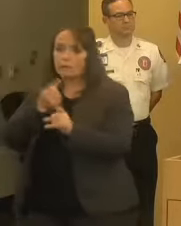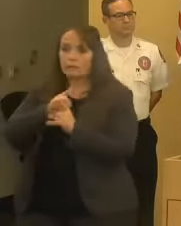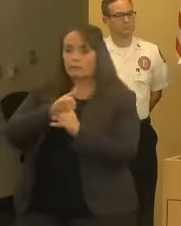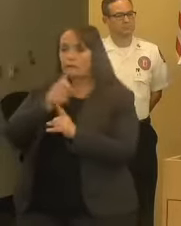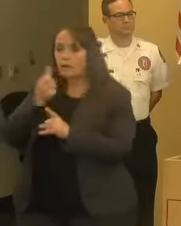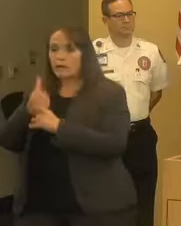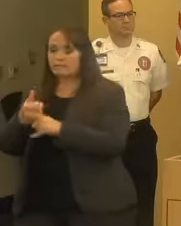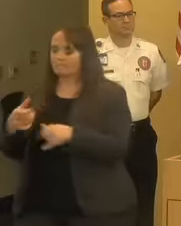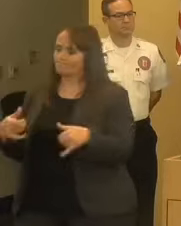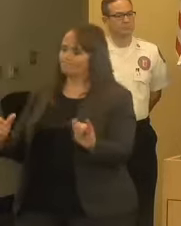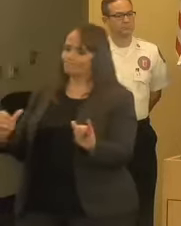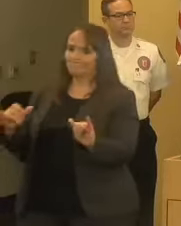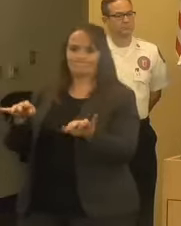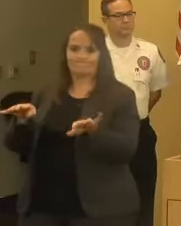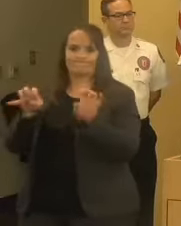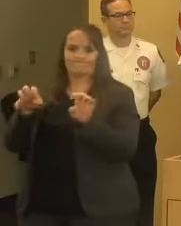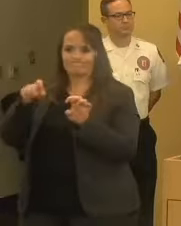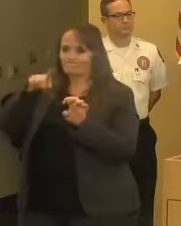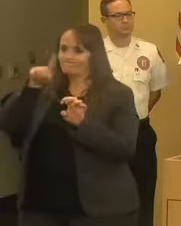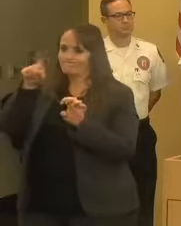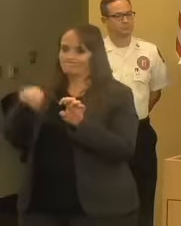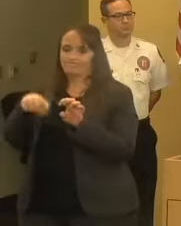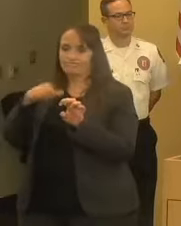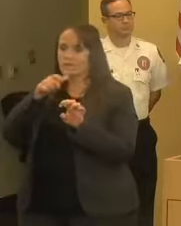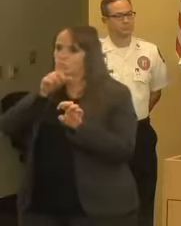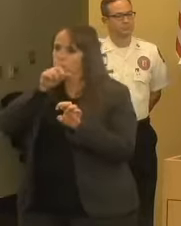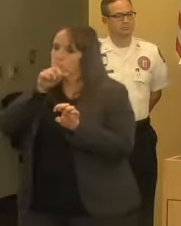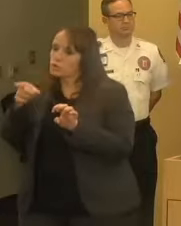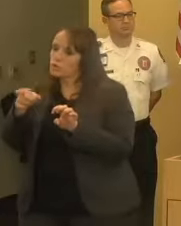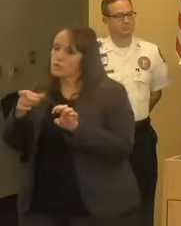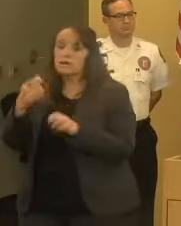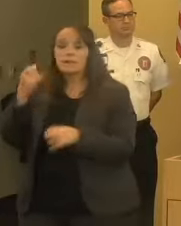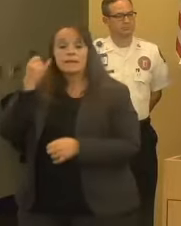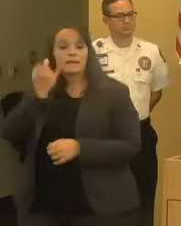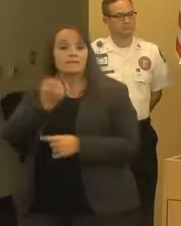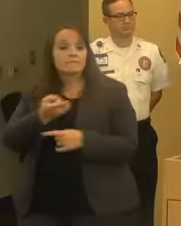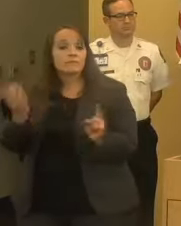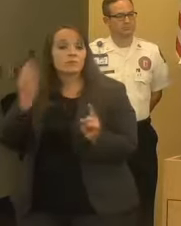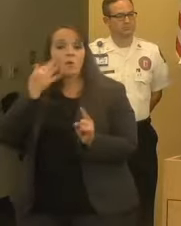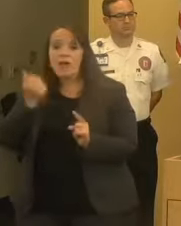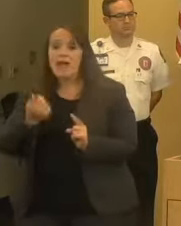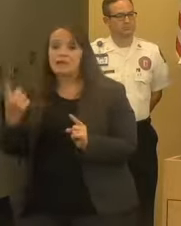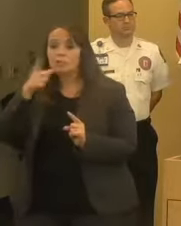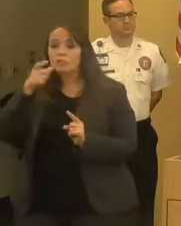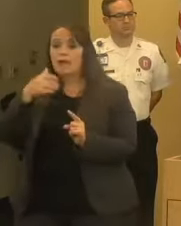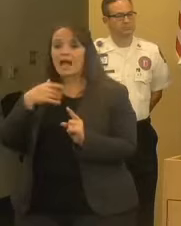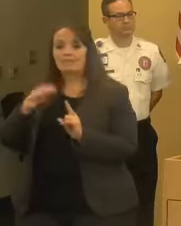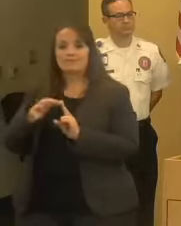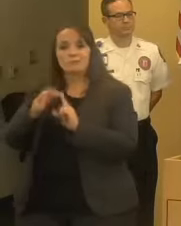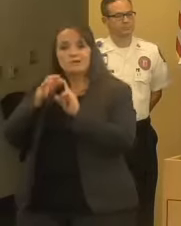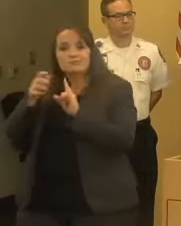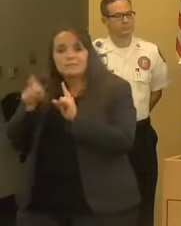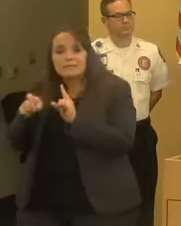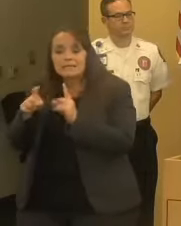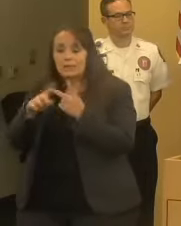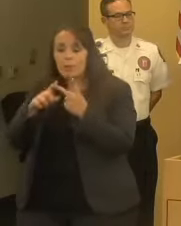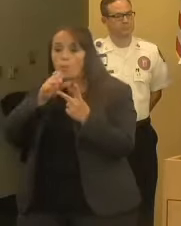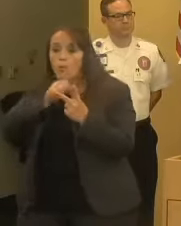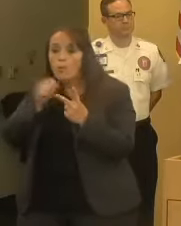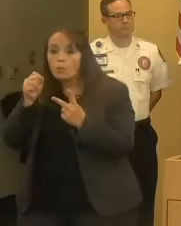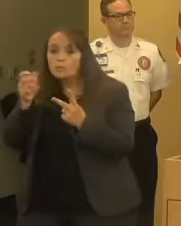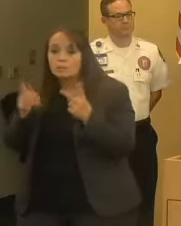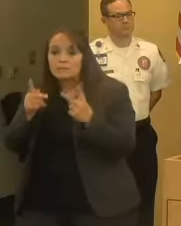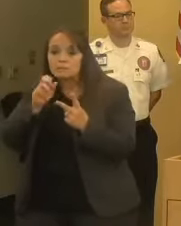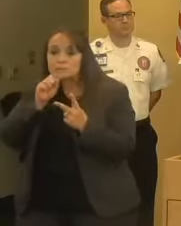I also want to ask if you know anyone with special needs or elderly please let us know so we can ensure that they are properly